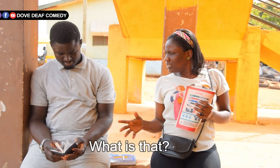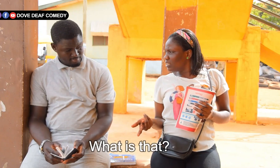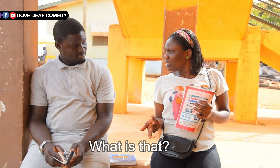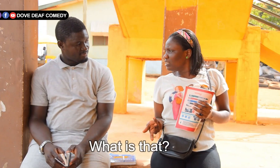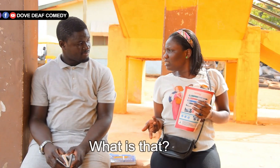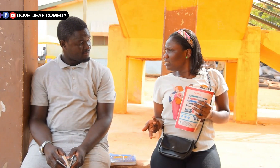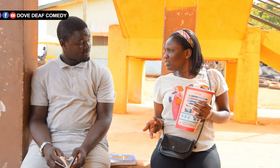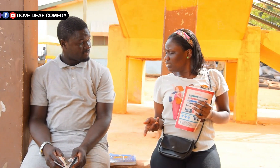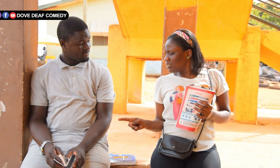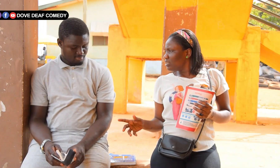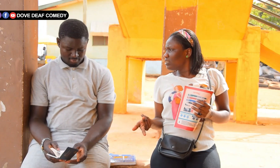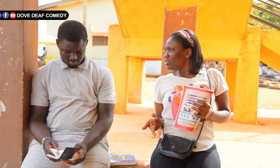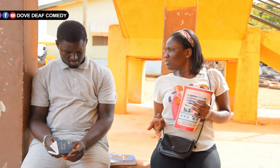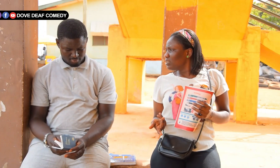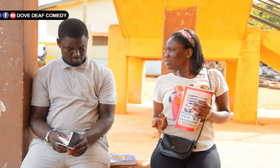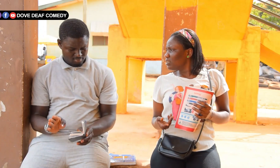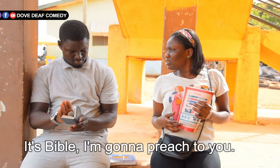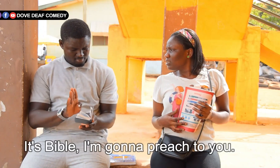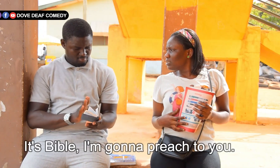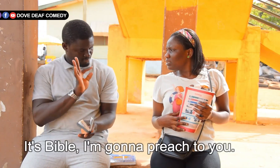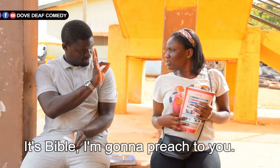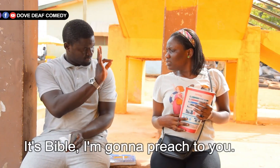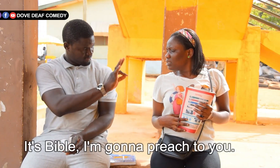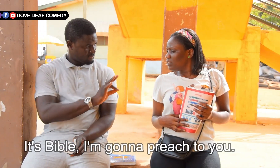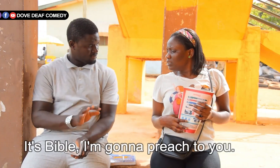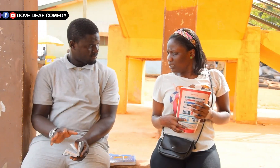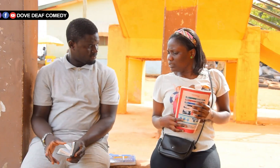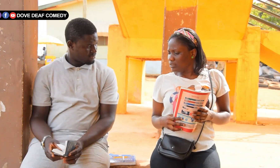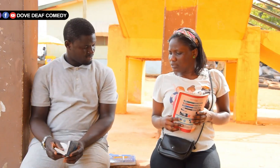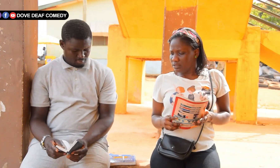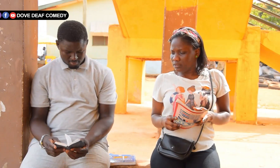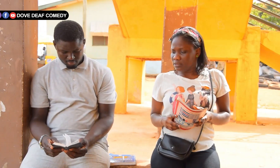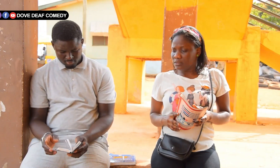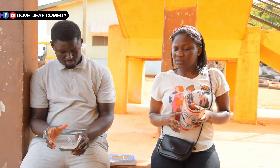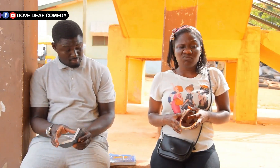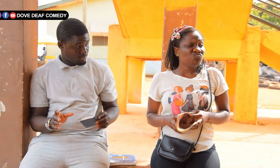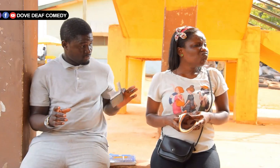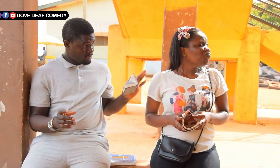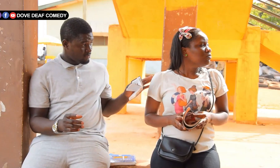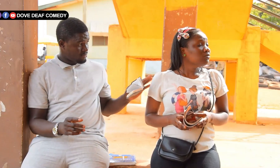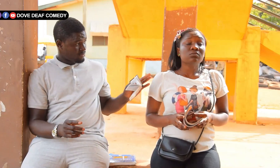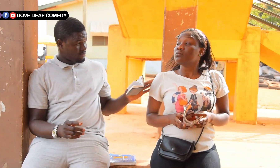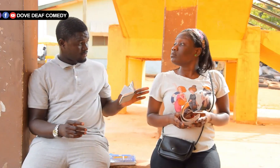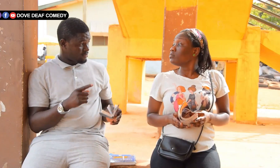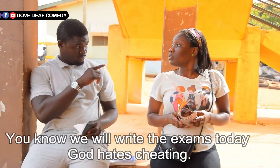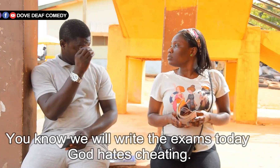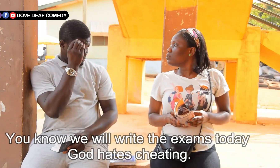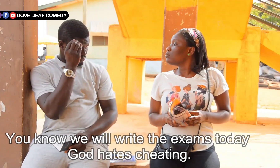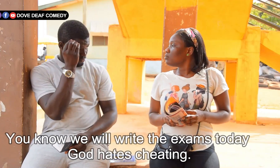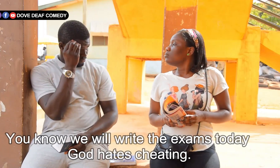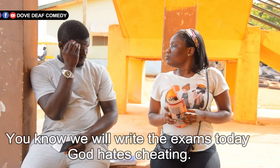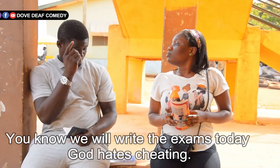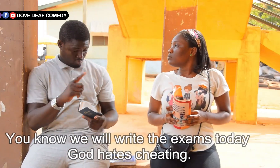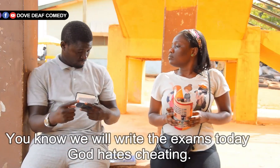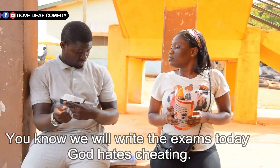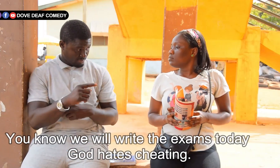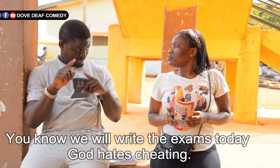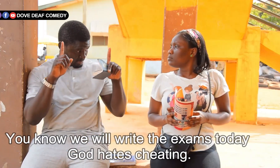What is that? It's Bible, I'm gonna preach to you. You know we will write the exams today, God